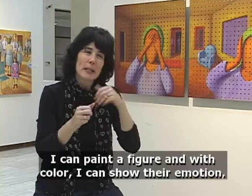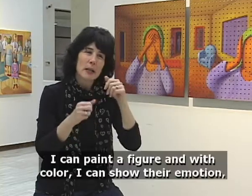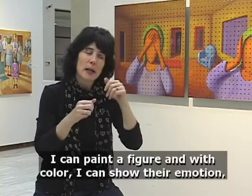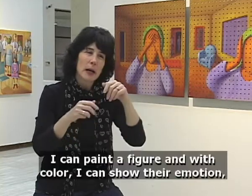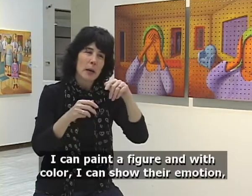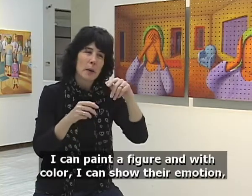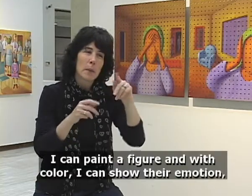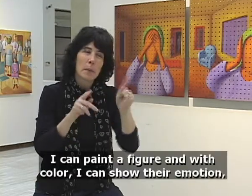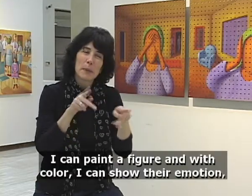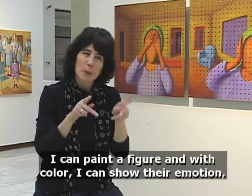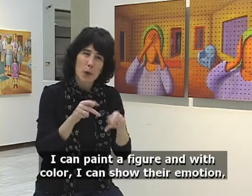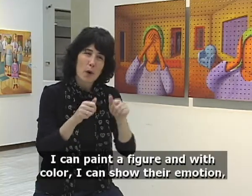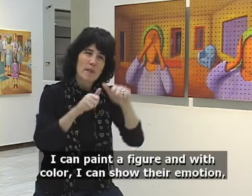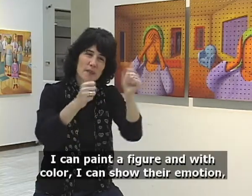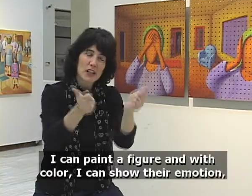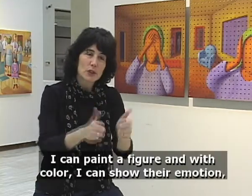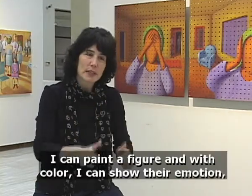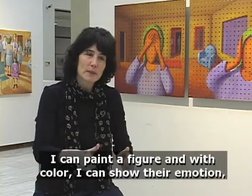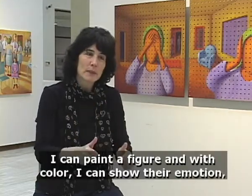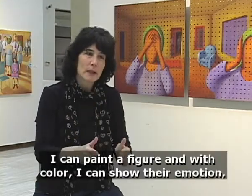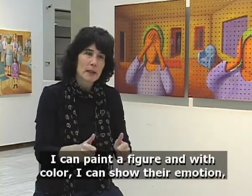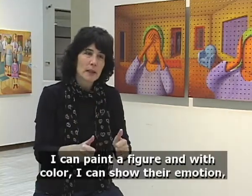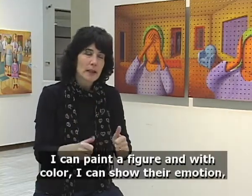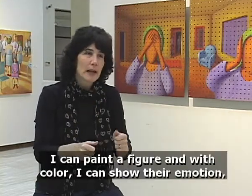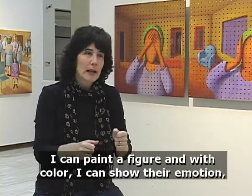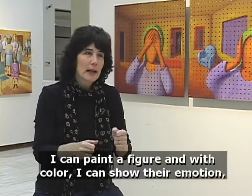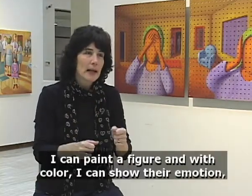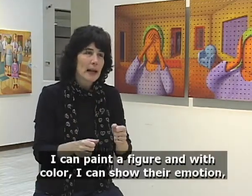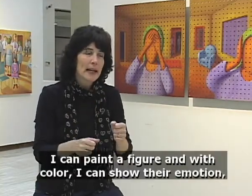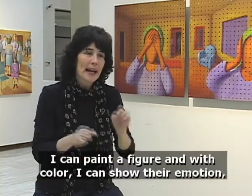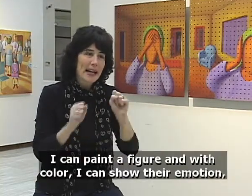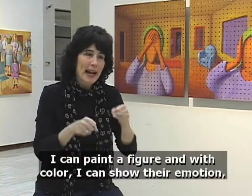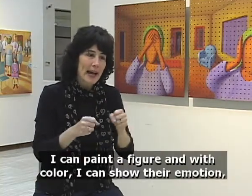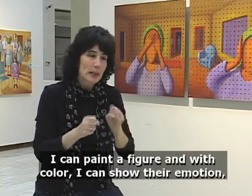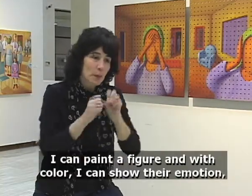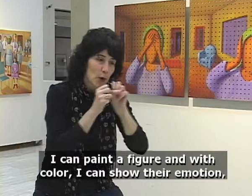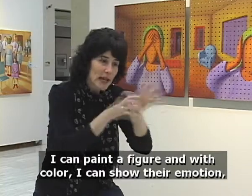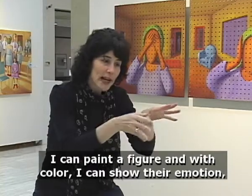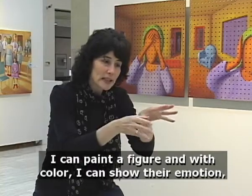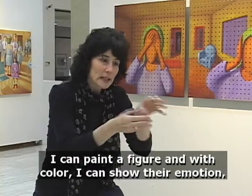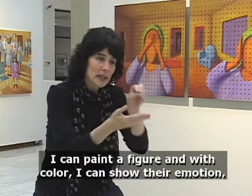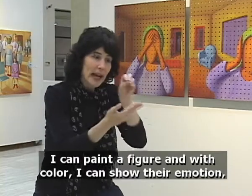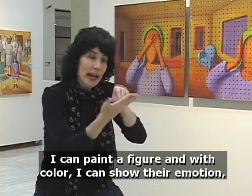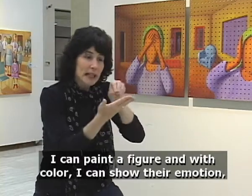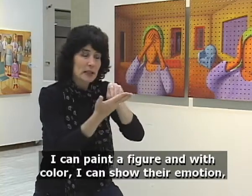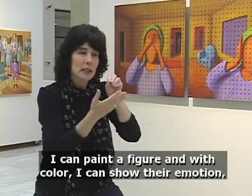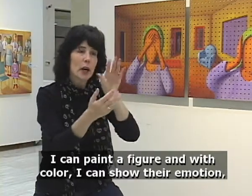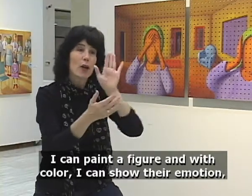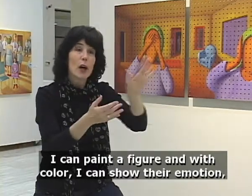I can paint a figure, and with color, I can show their emotion,